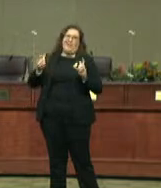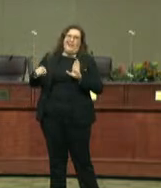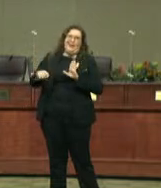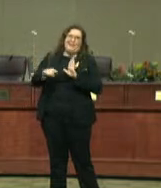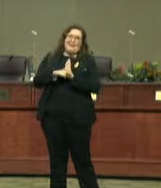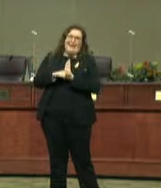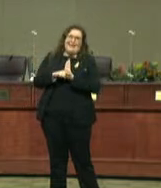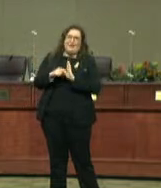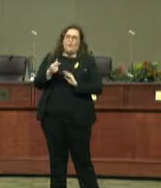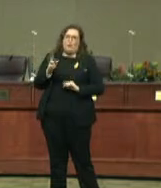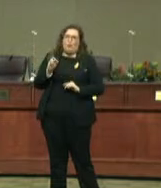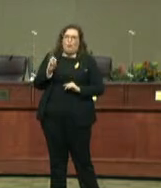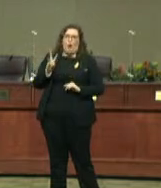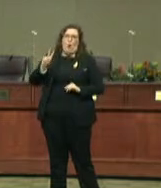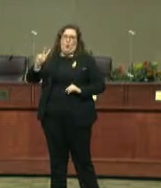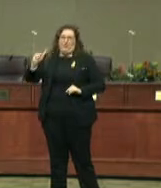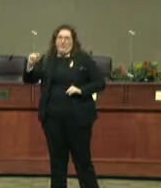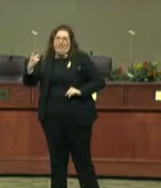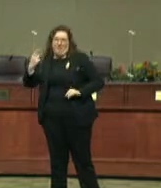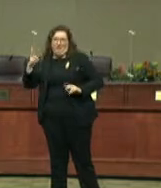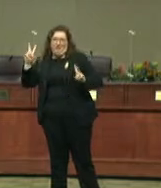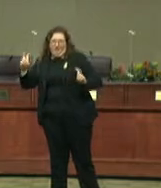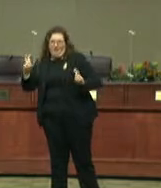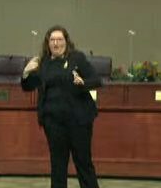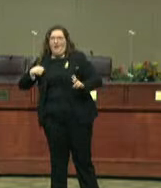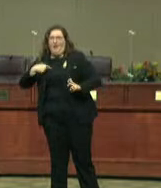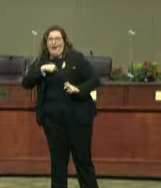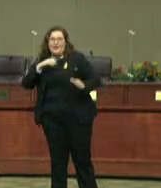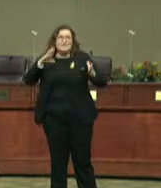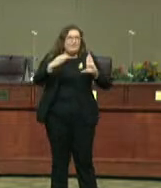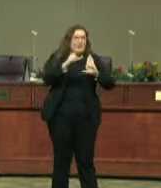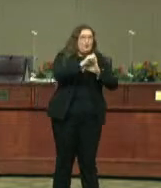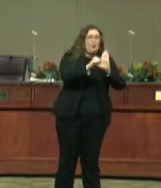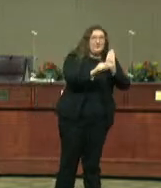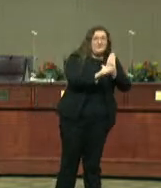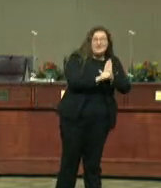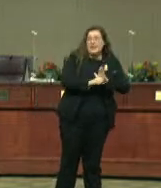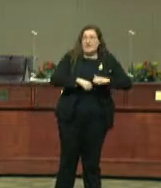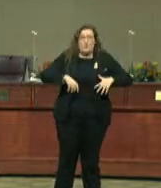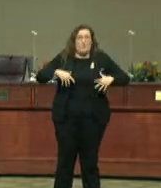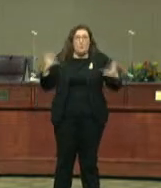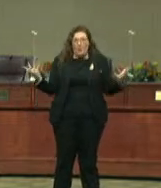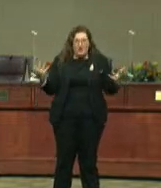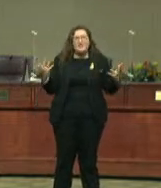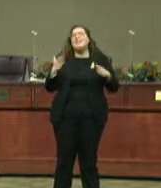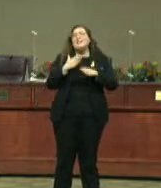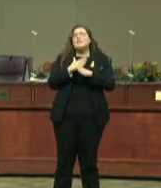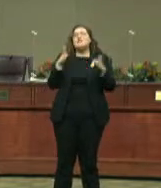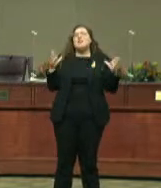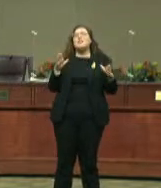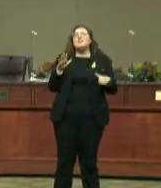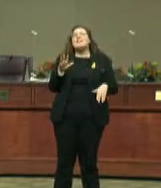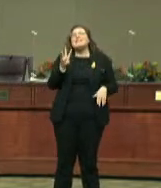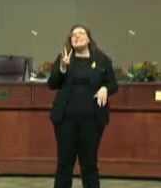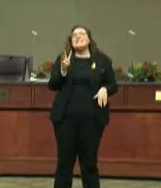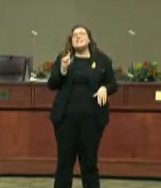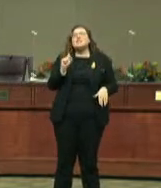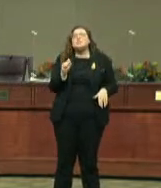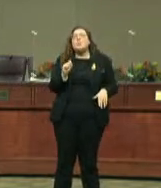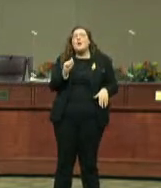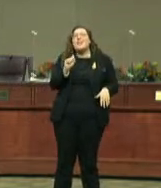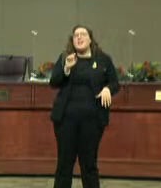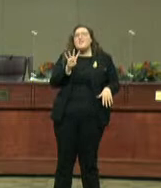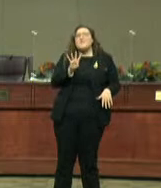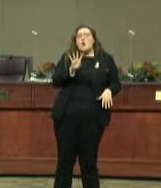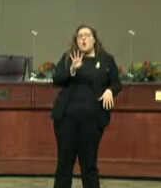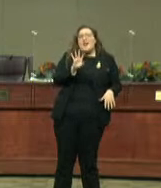compare to the state. In the state in general, 6.9 of all cases end up in hospitalizations. For us,